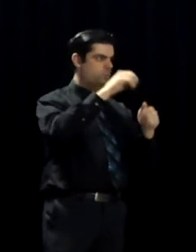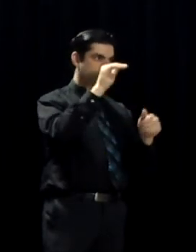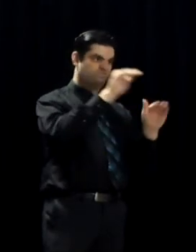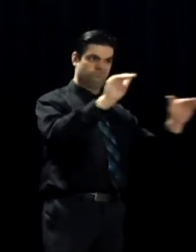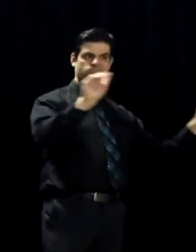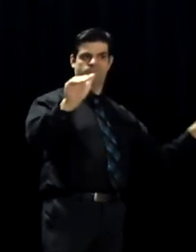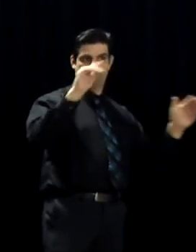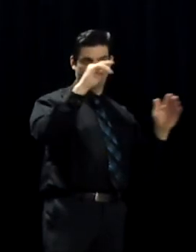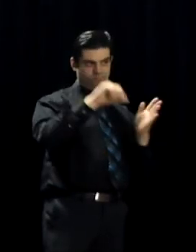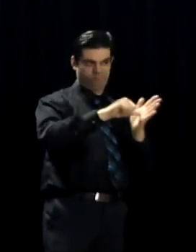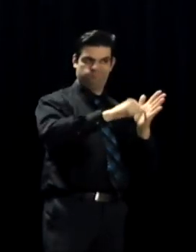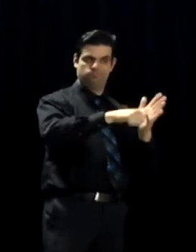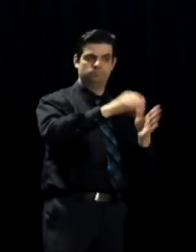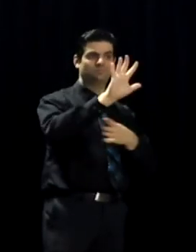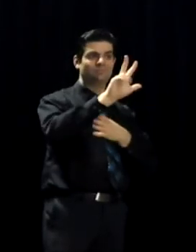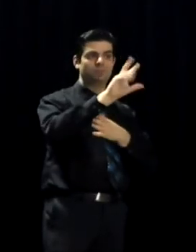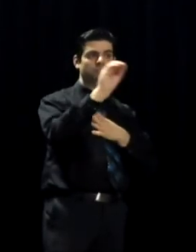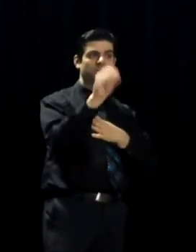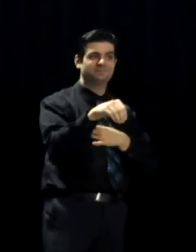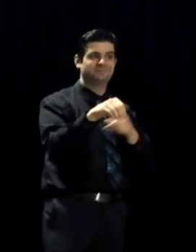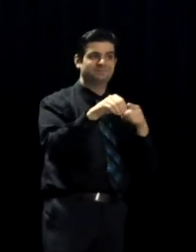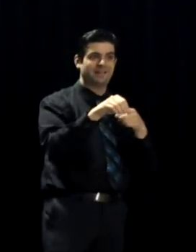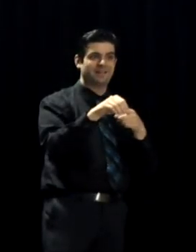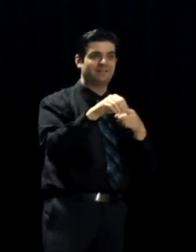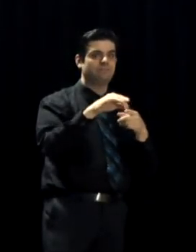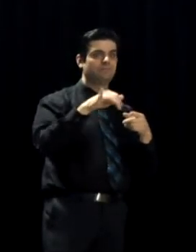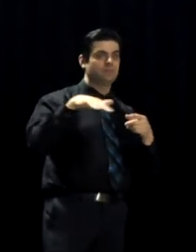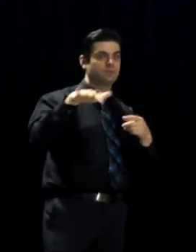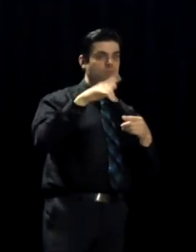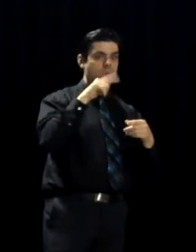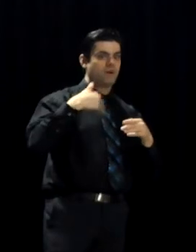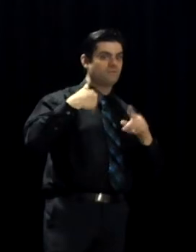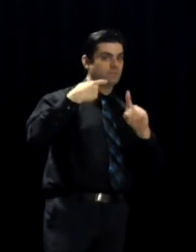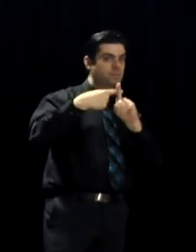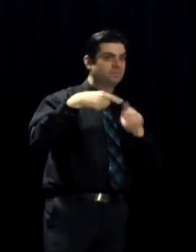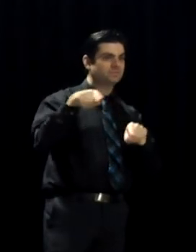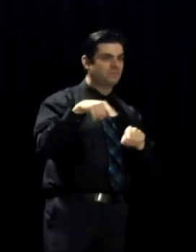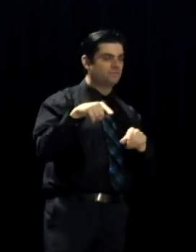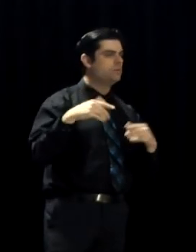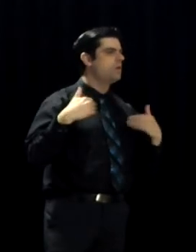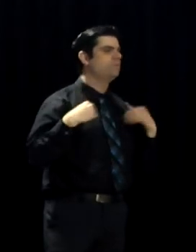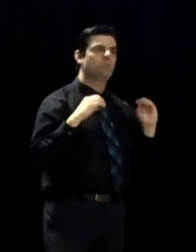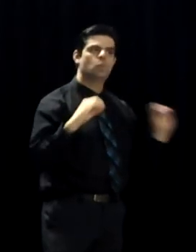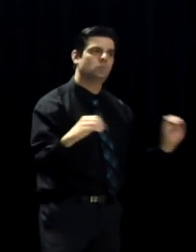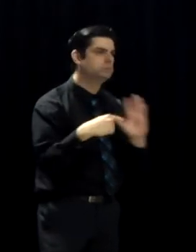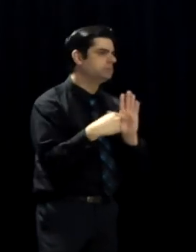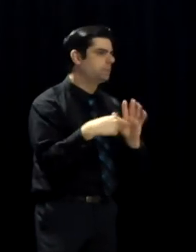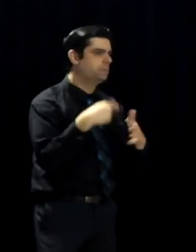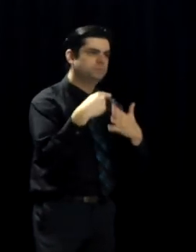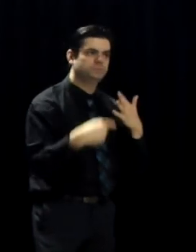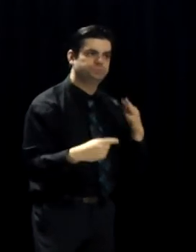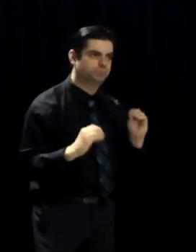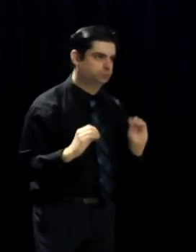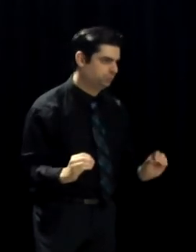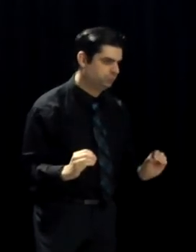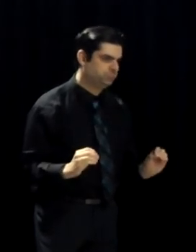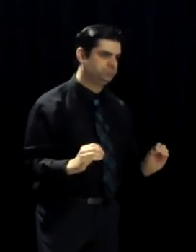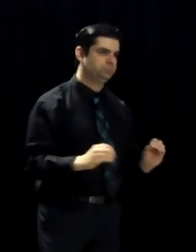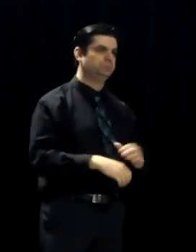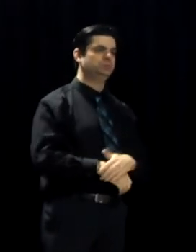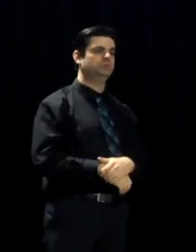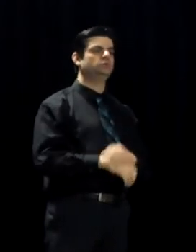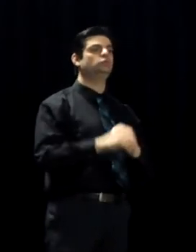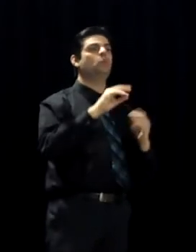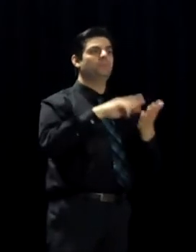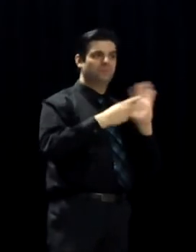mask. We're making tremendous progress as a community. We are in very good